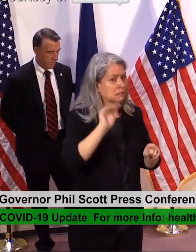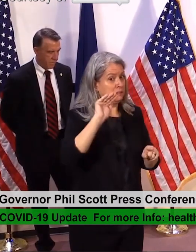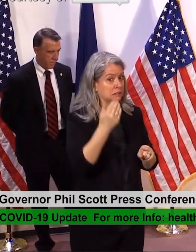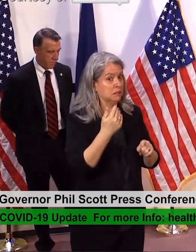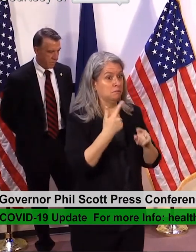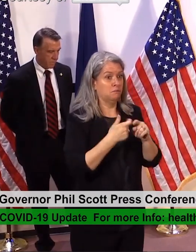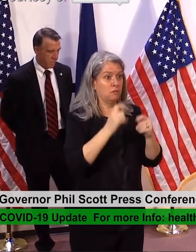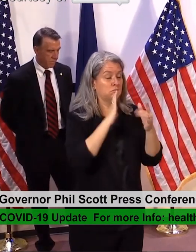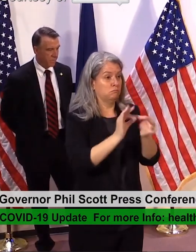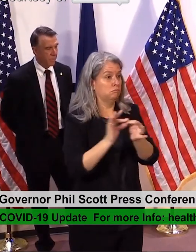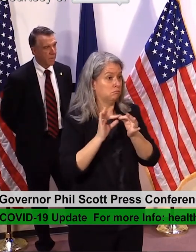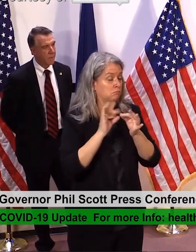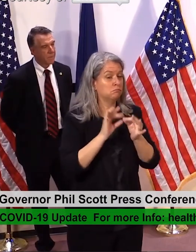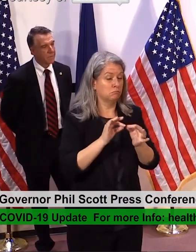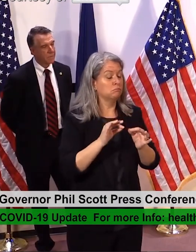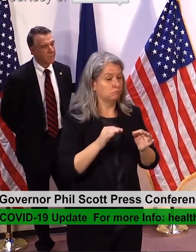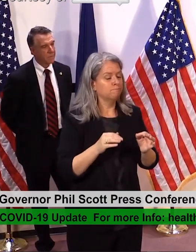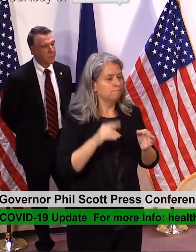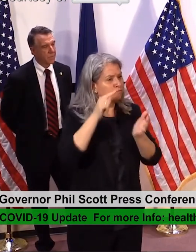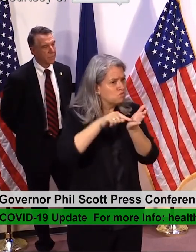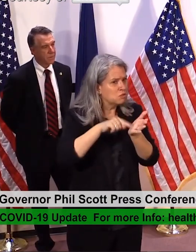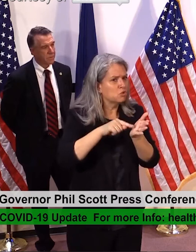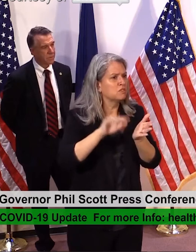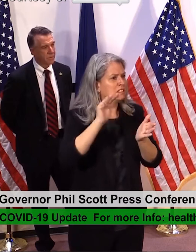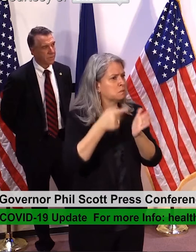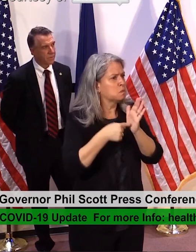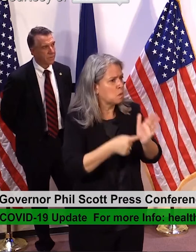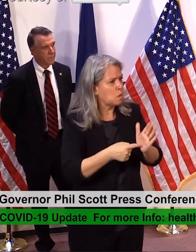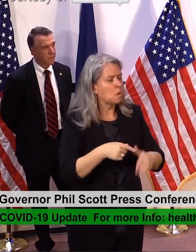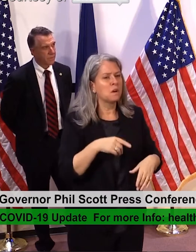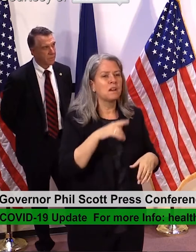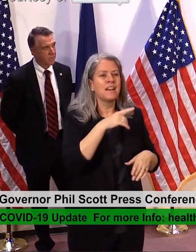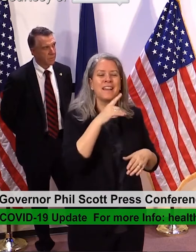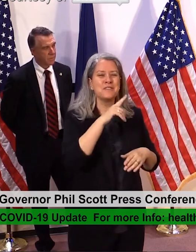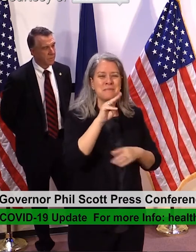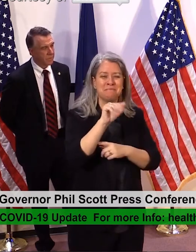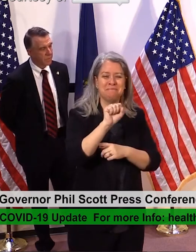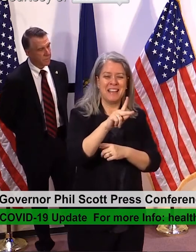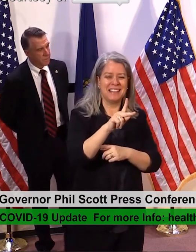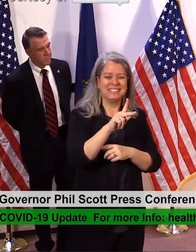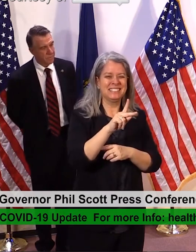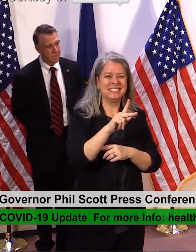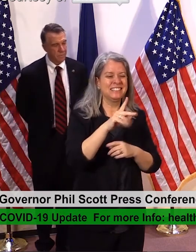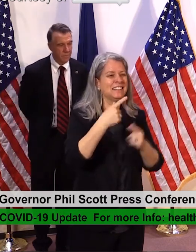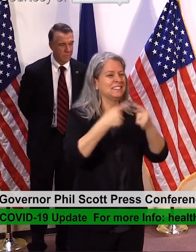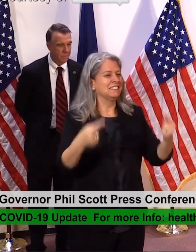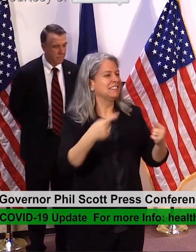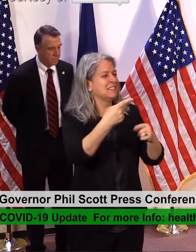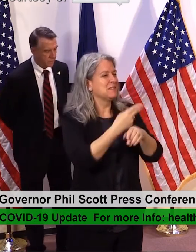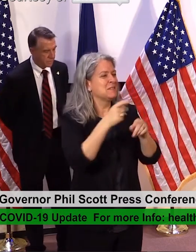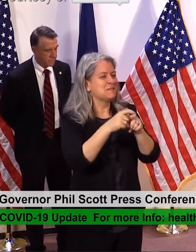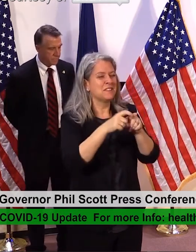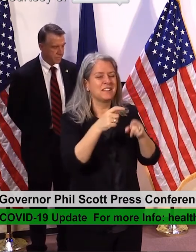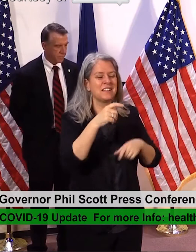Washington that it's really, I guess, the term facial covering rather than